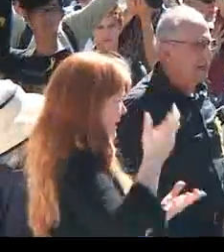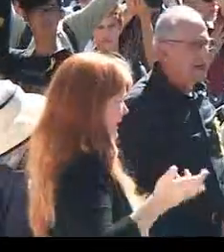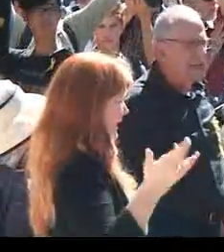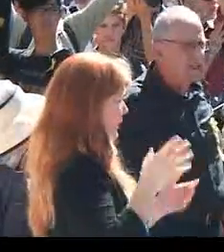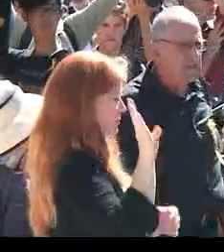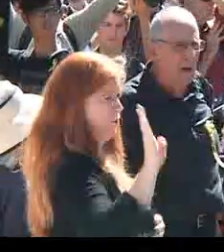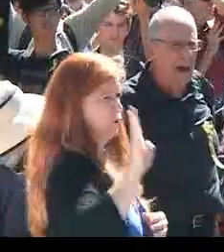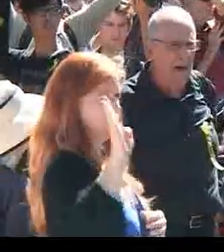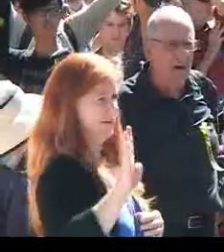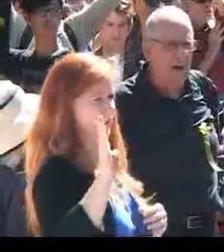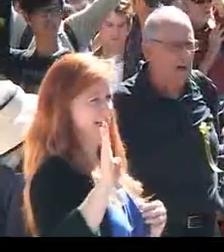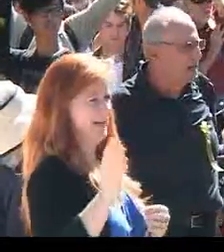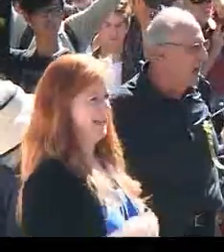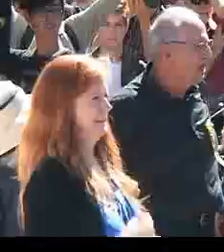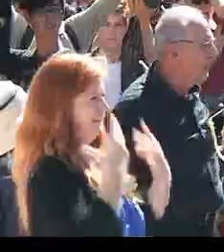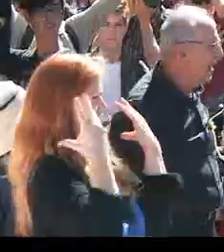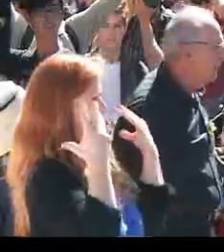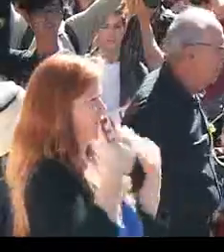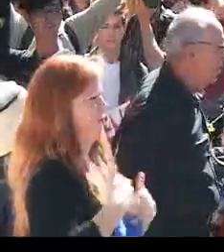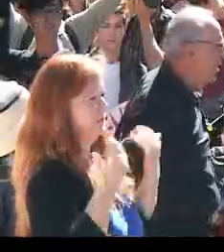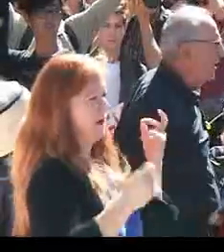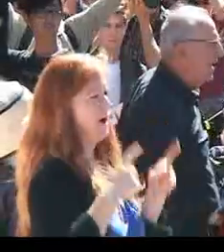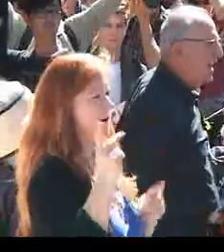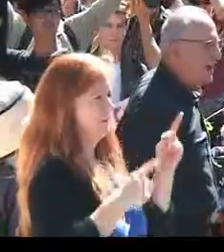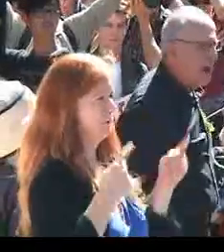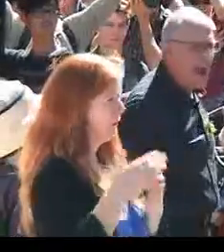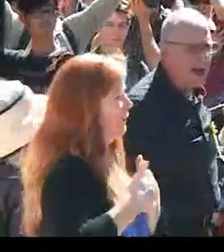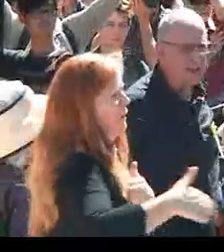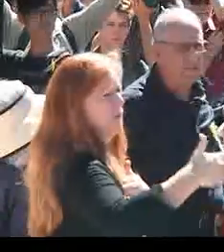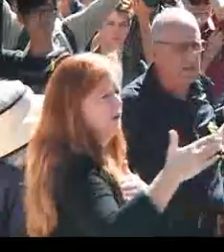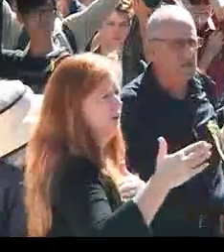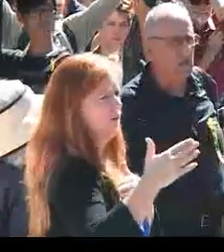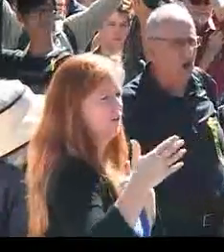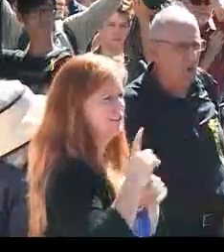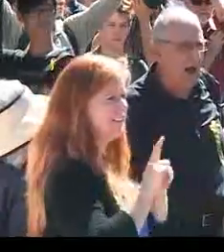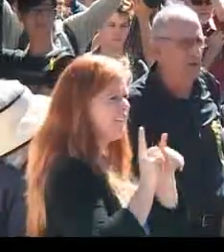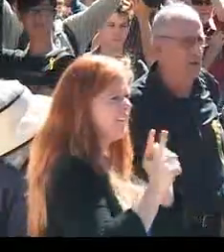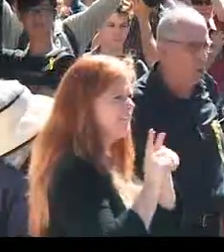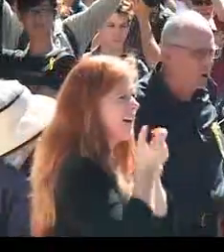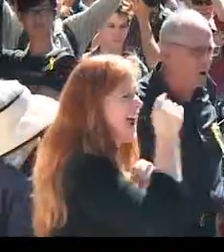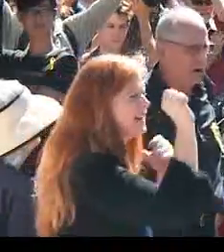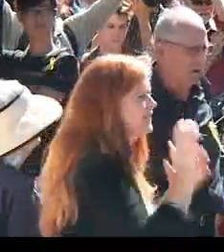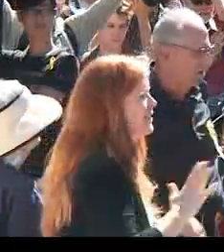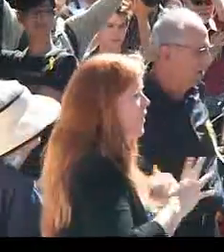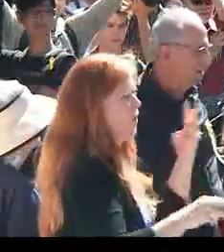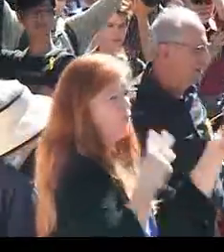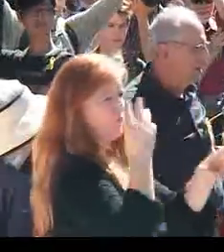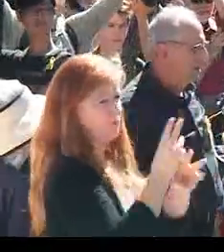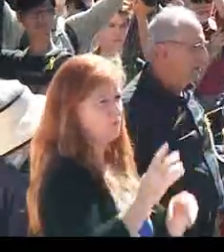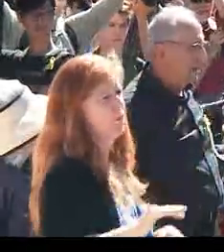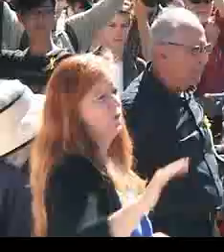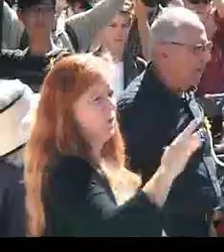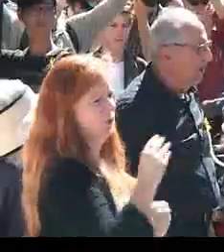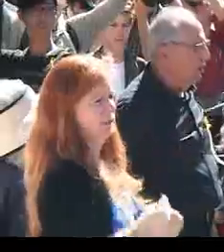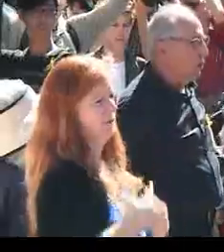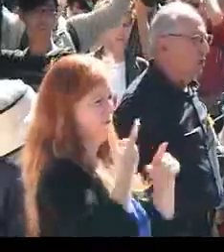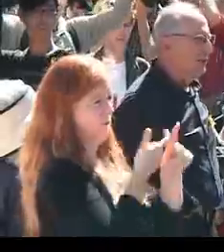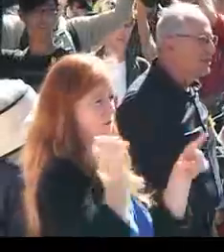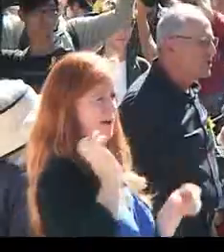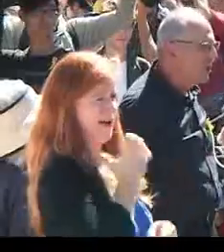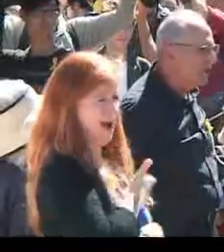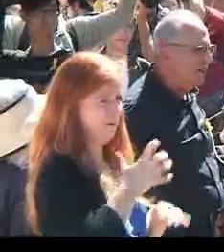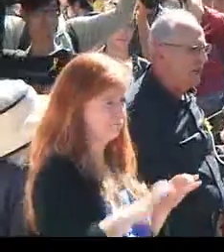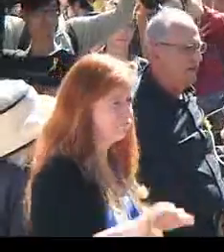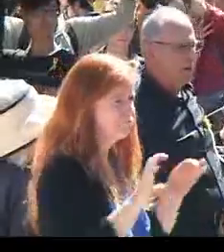Berkeley inspired young people and activists around the world. People